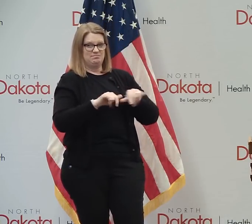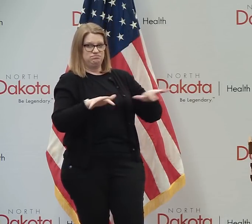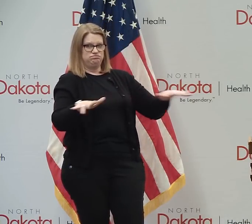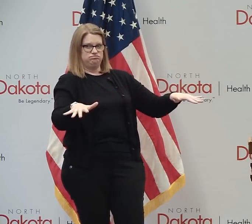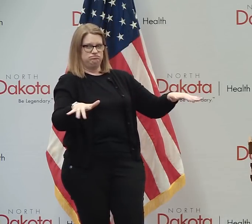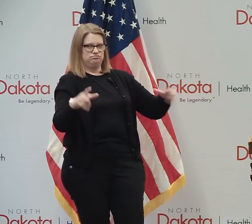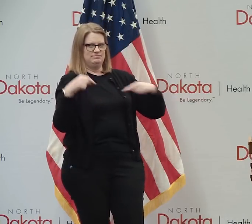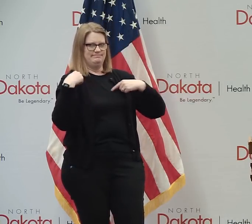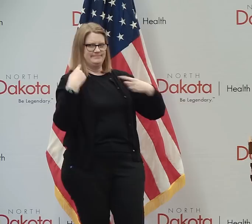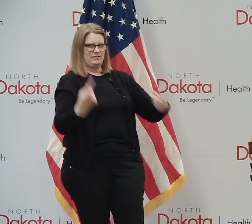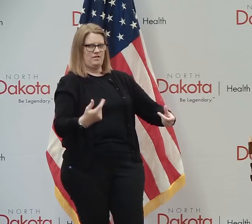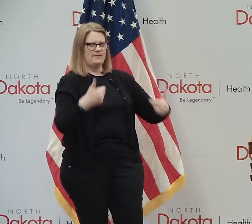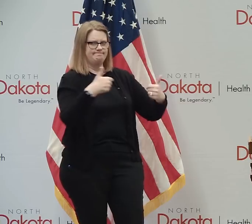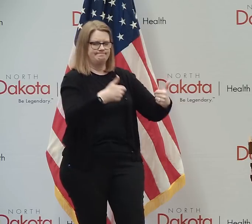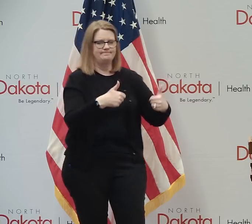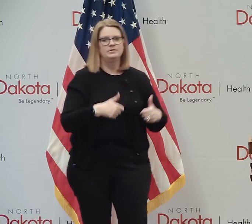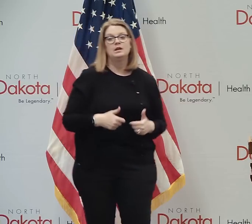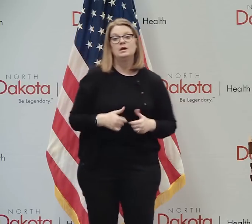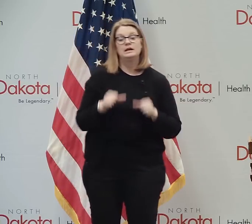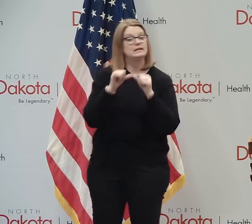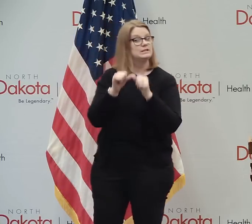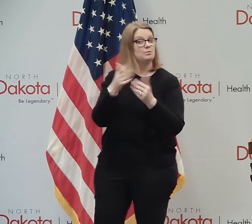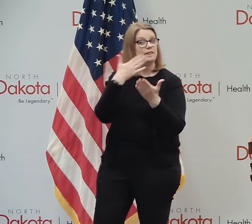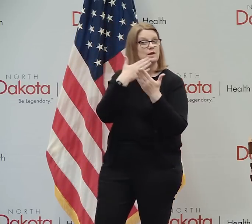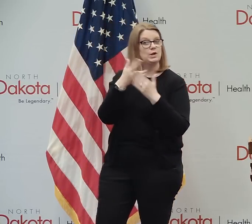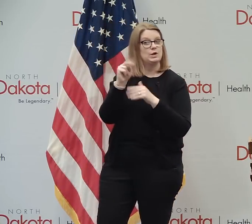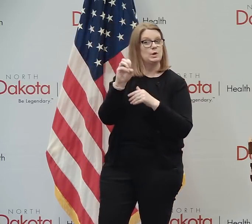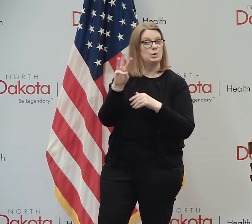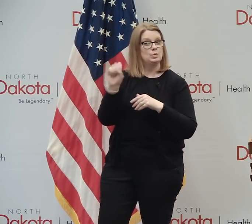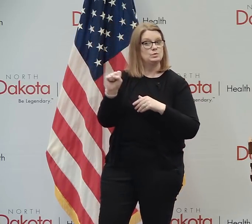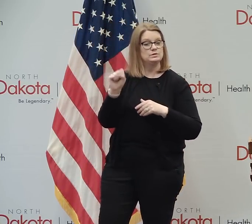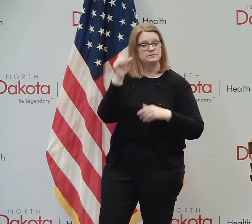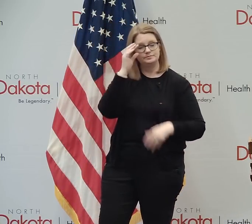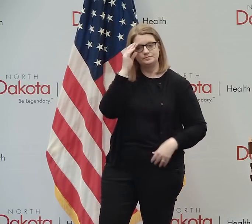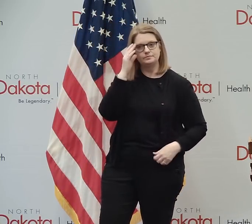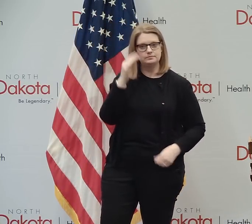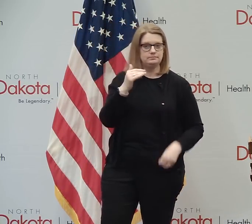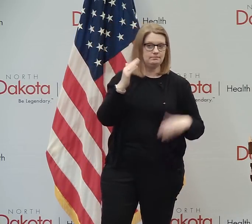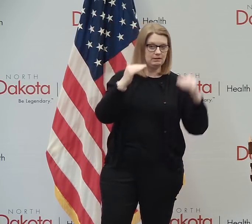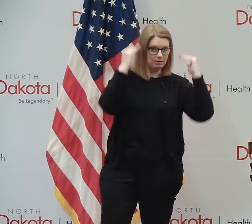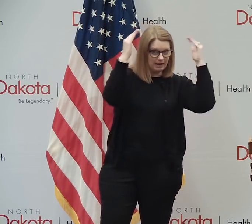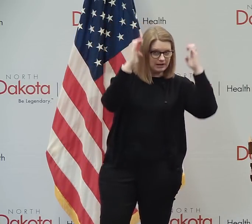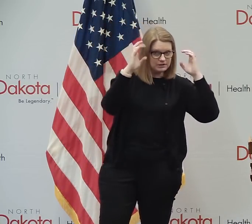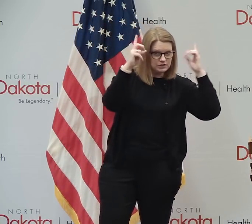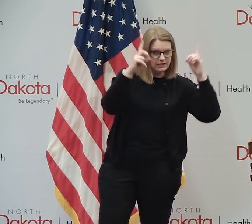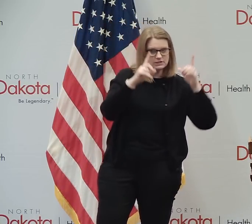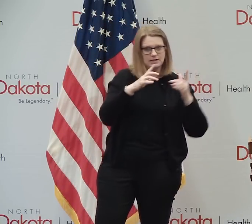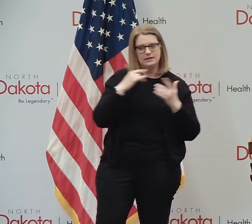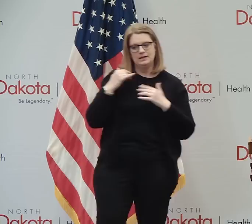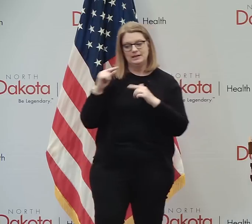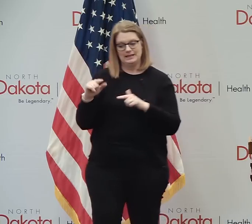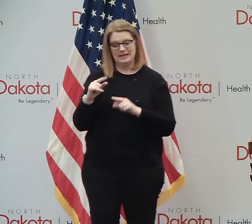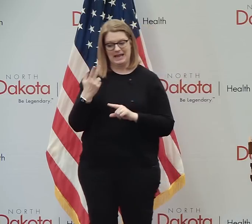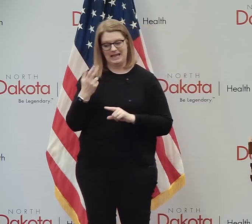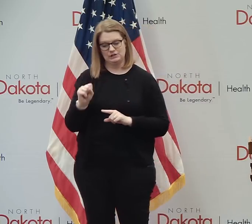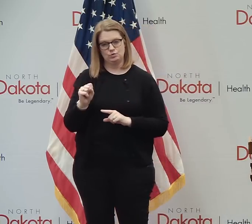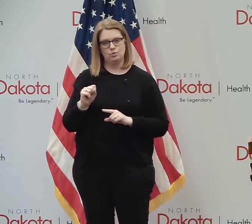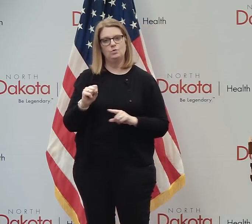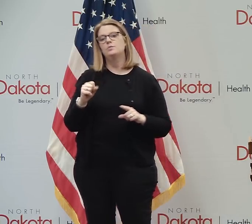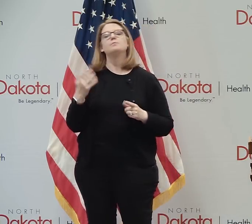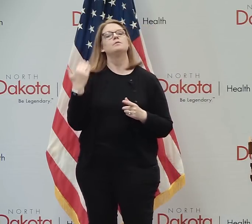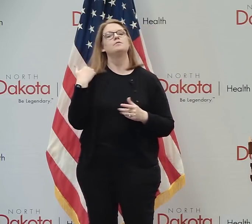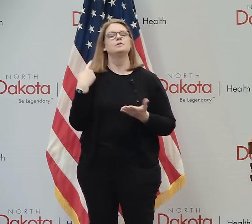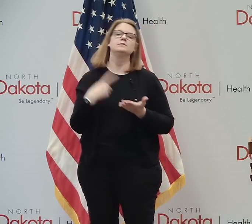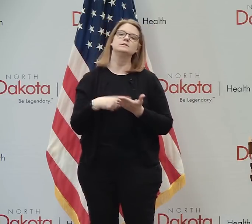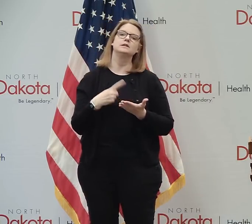far. Keeping up with the good news, on here we shift from higher ed back to high school. We had talked earlier about